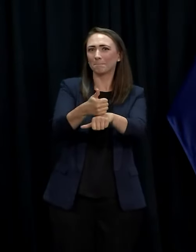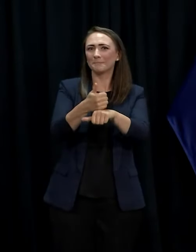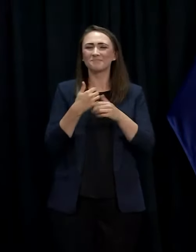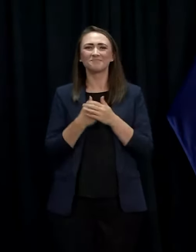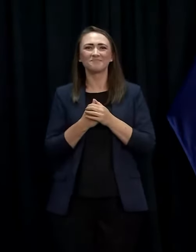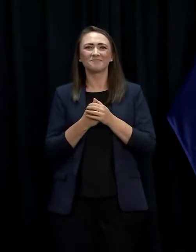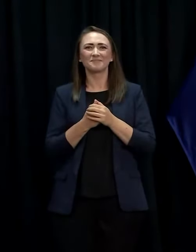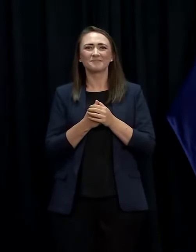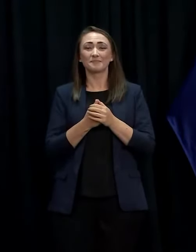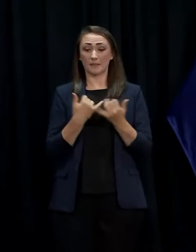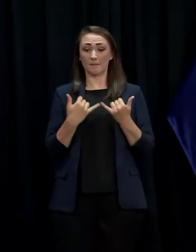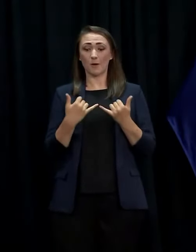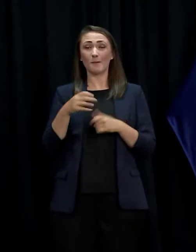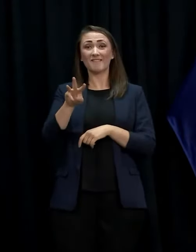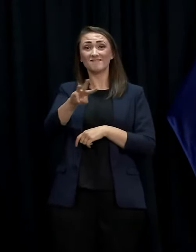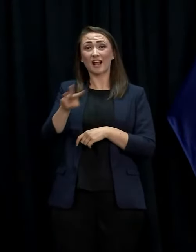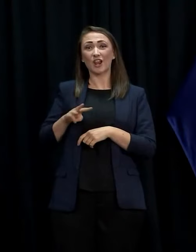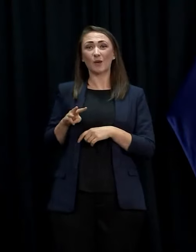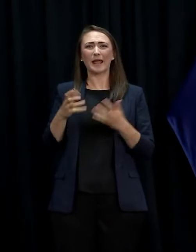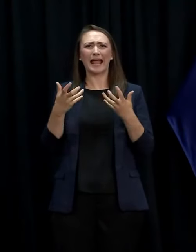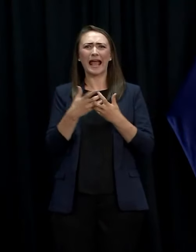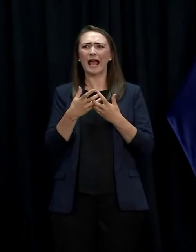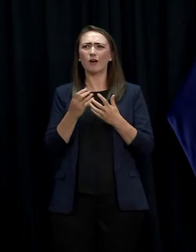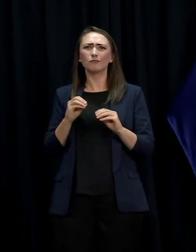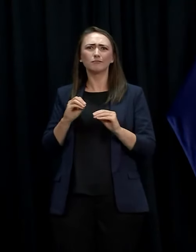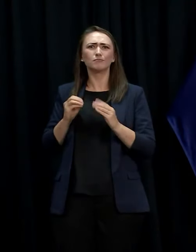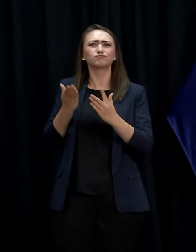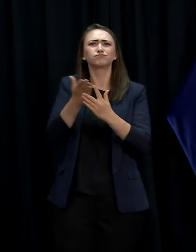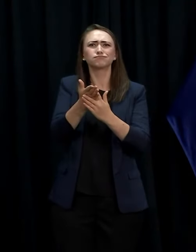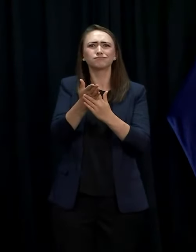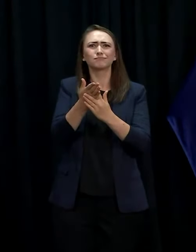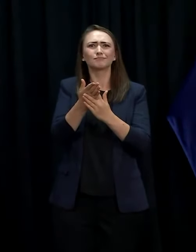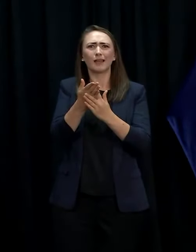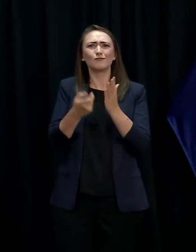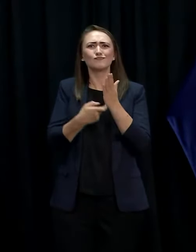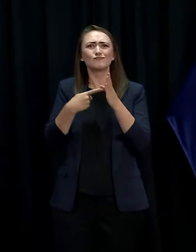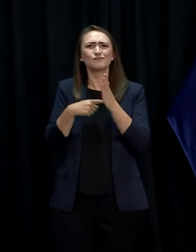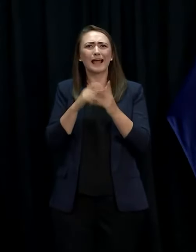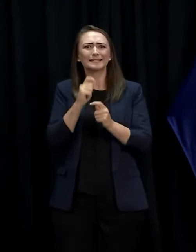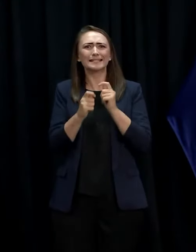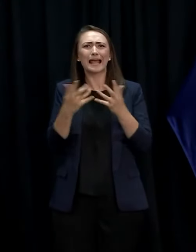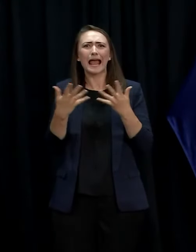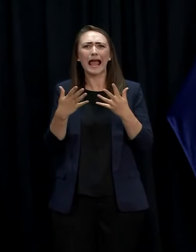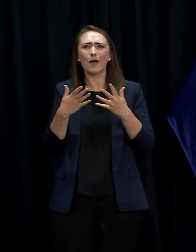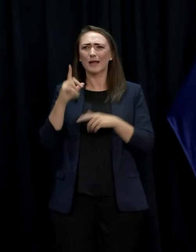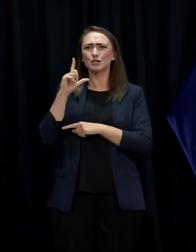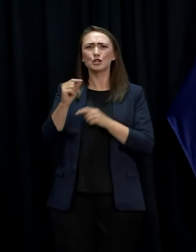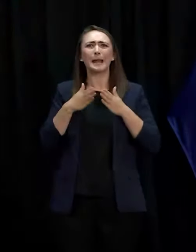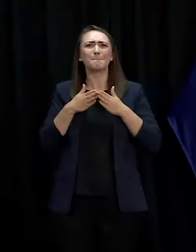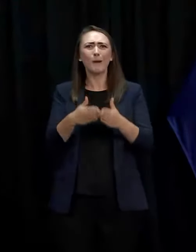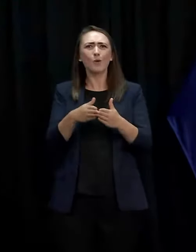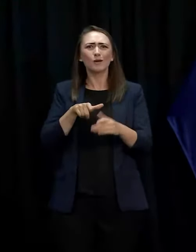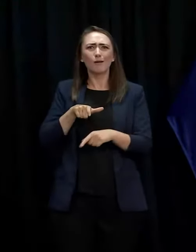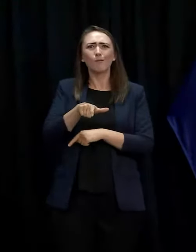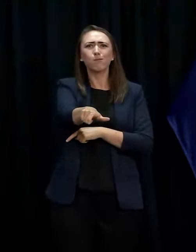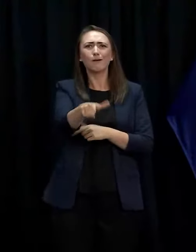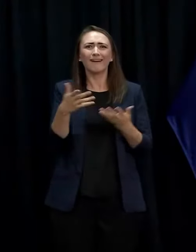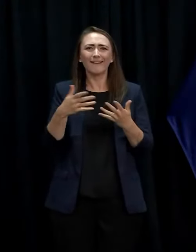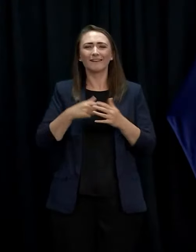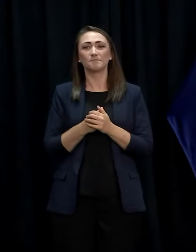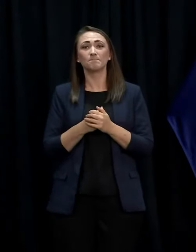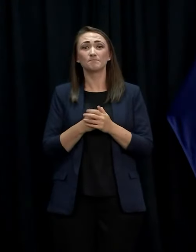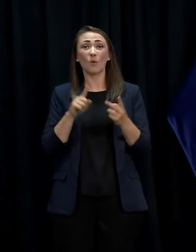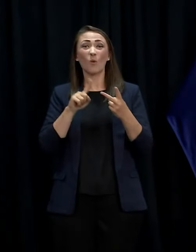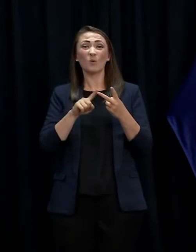Whanganui DHB, has distributed RATs via jet boats up the river and via stock trucks travelling around the region. West